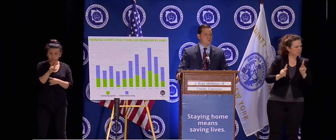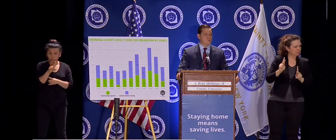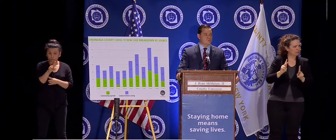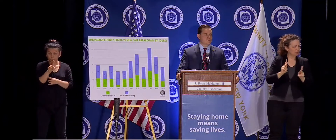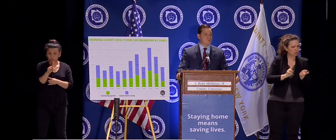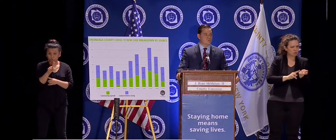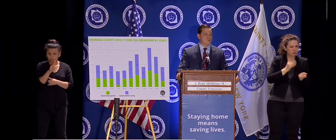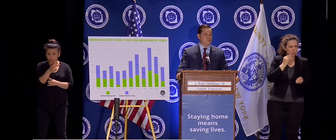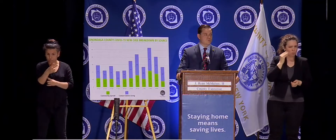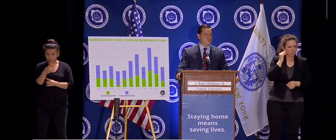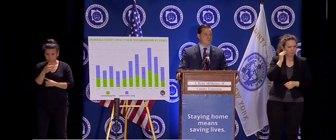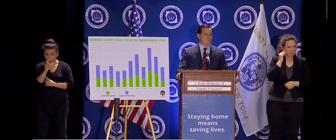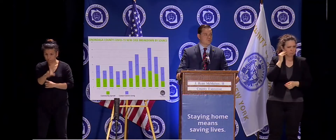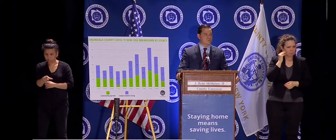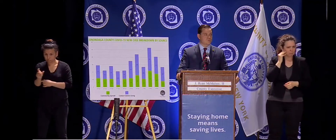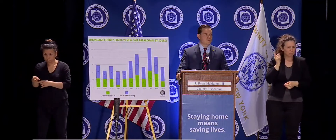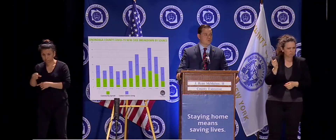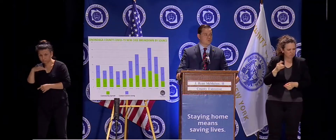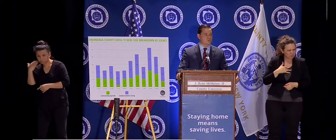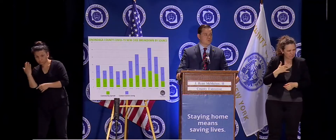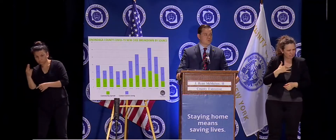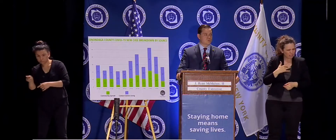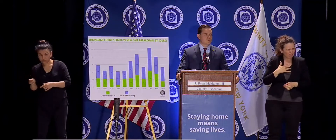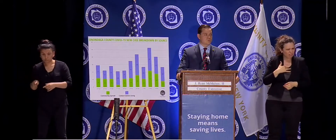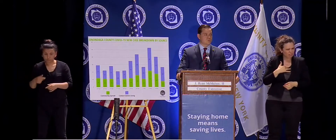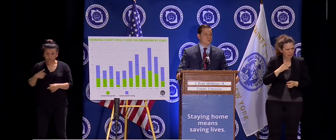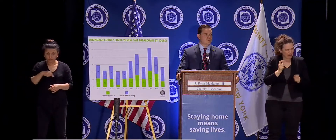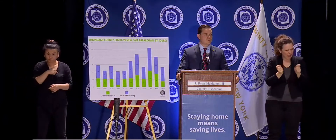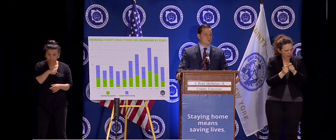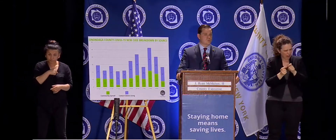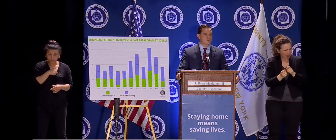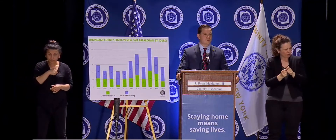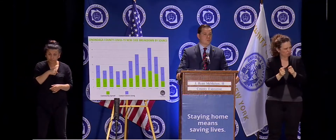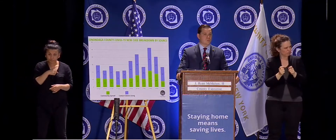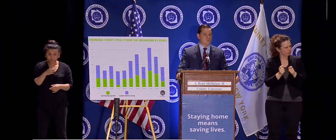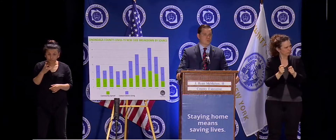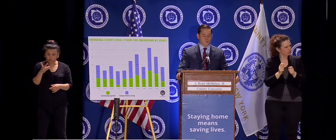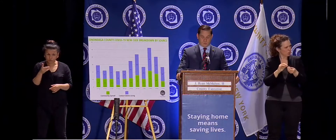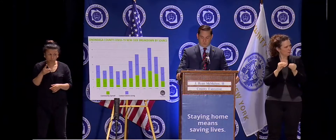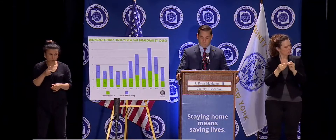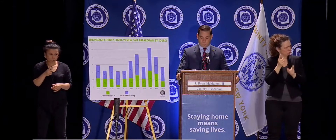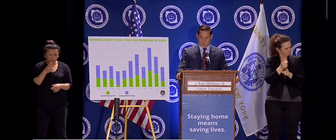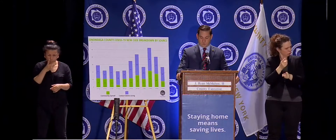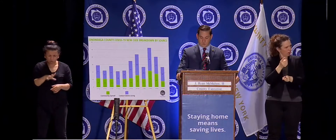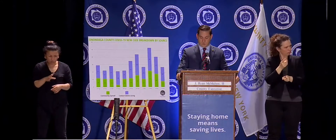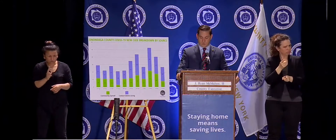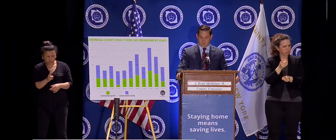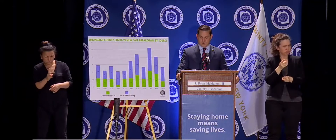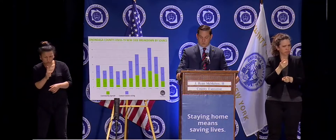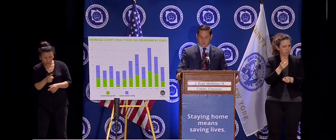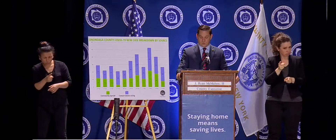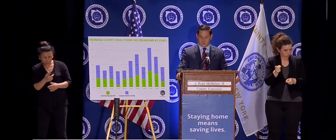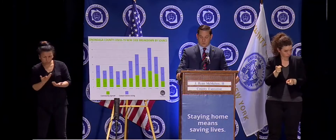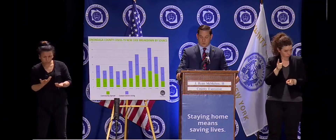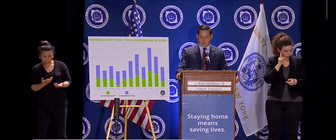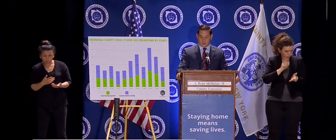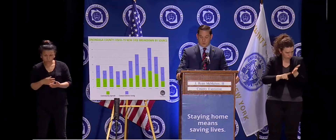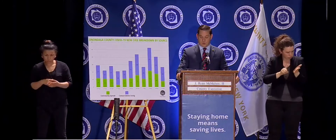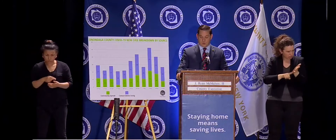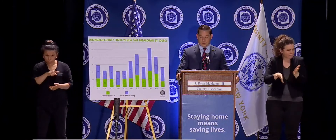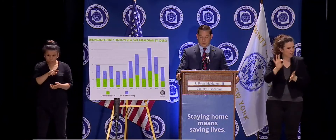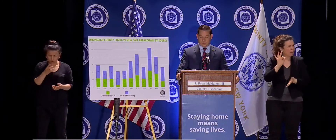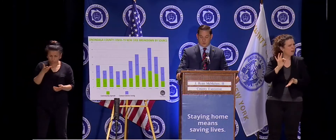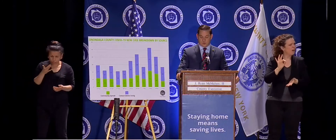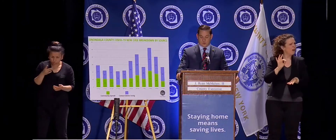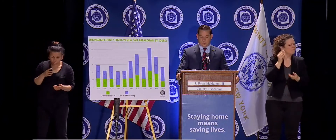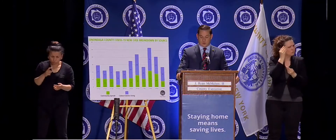Are you confident that we're getting accurate numbers on that now? Do you guys track nursing home deaths from the